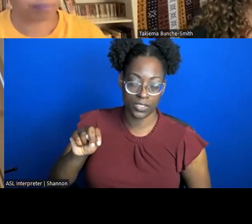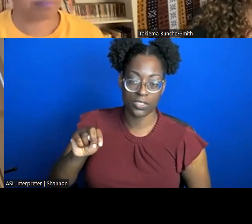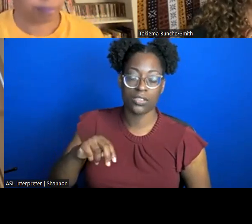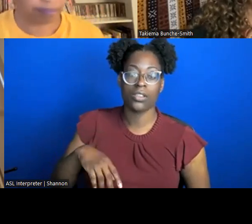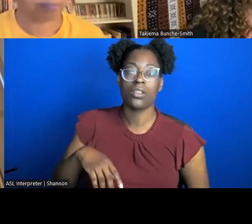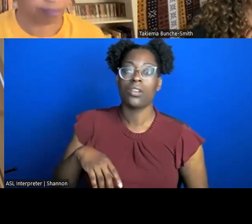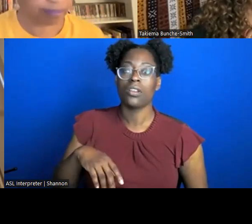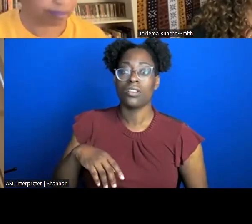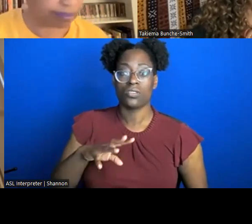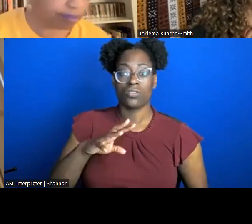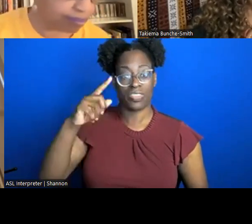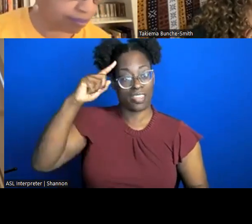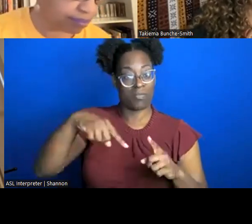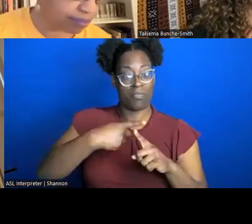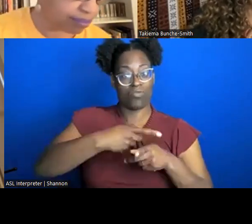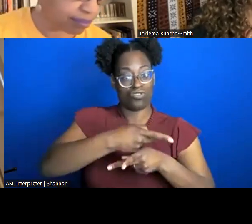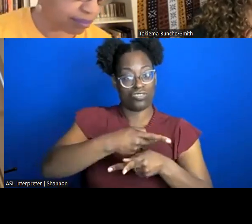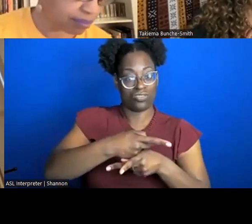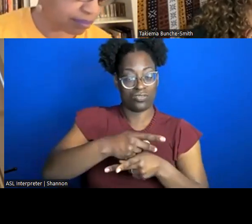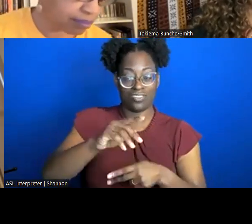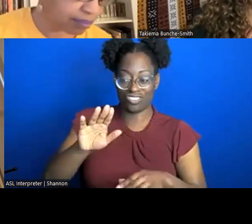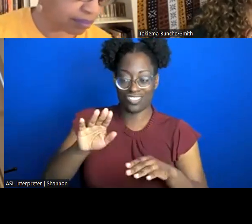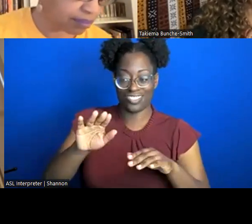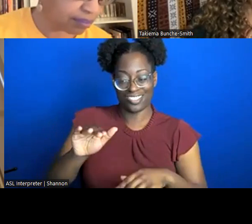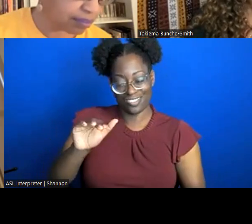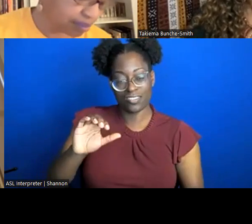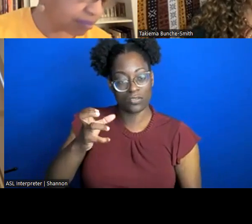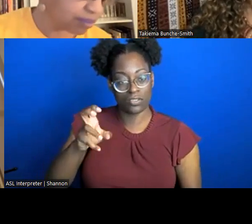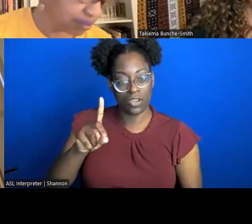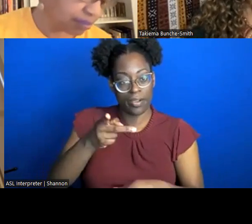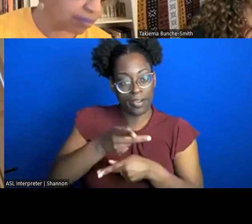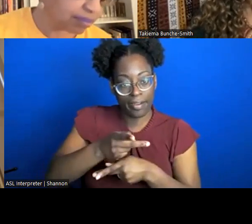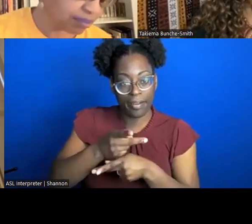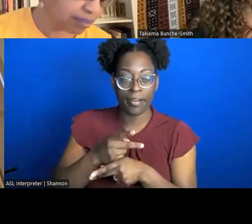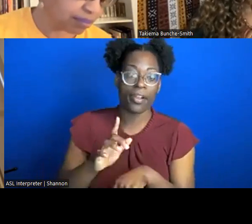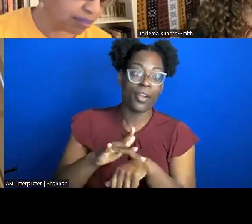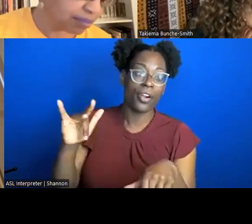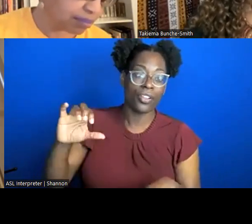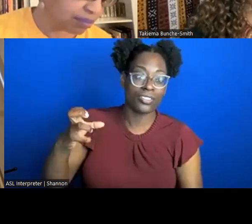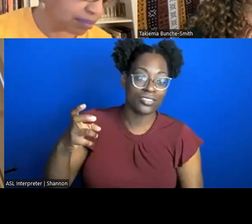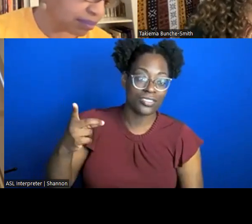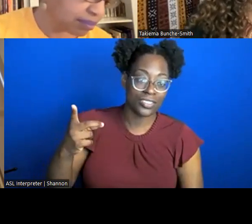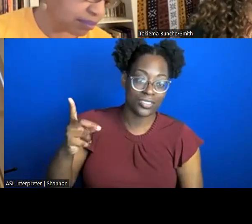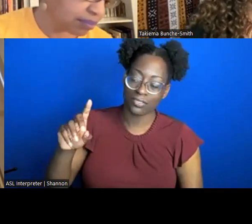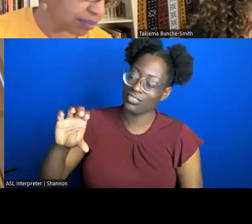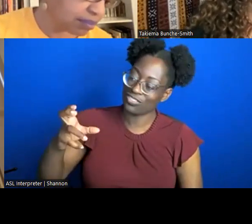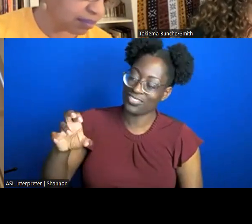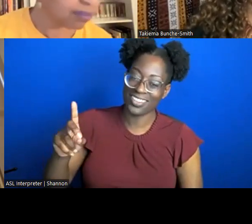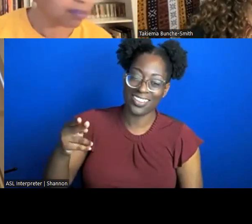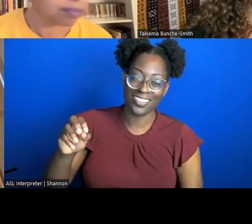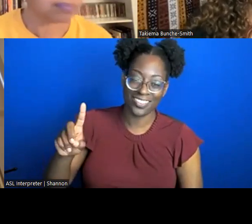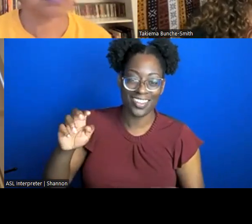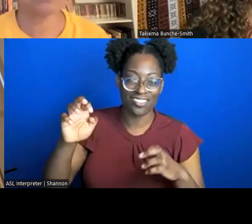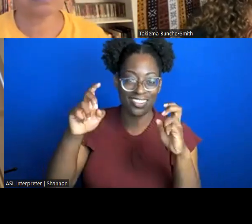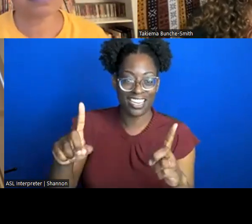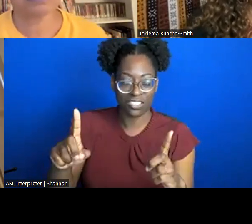children, and specifically Black and Brown children, in your classrooms? Or having white parents ask programs about